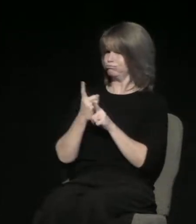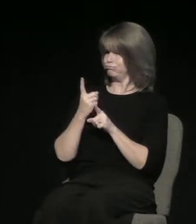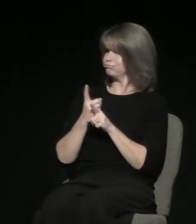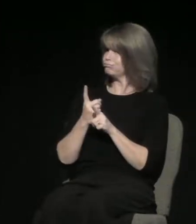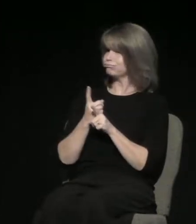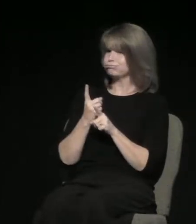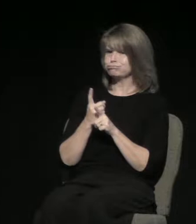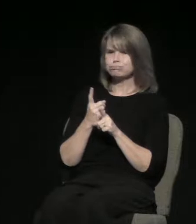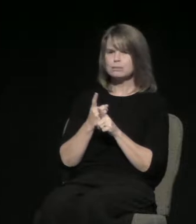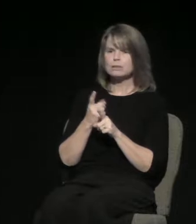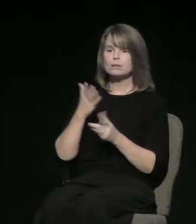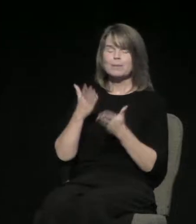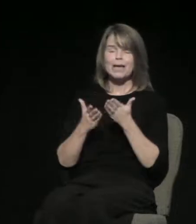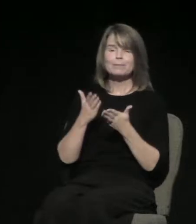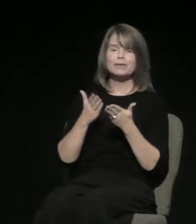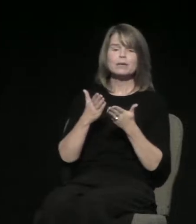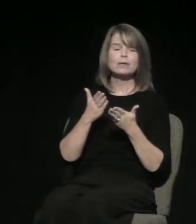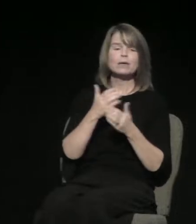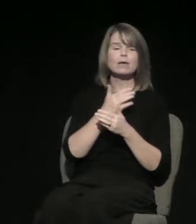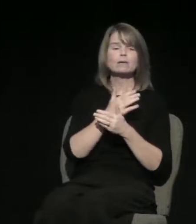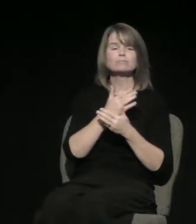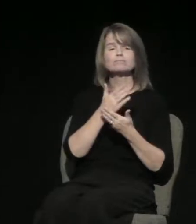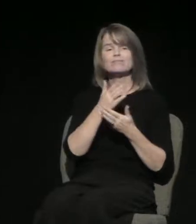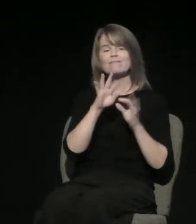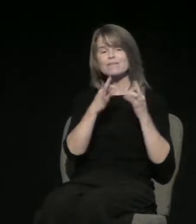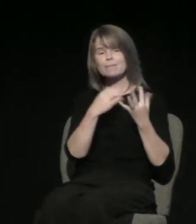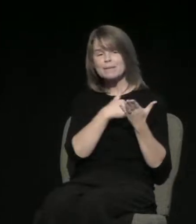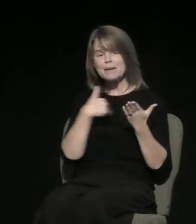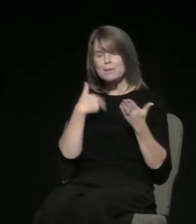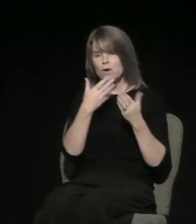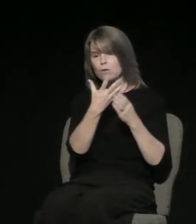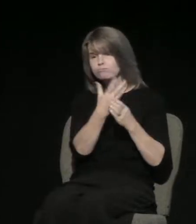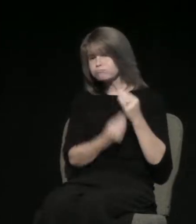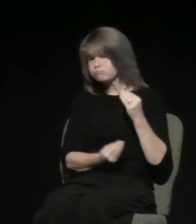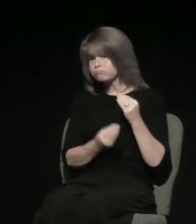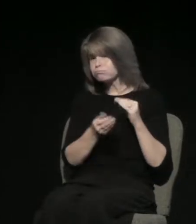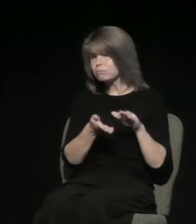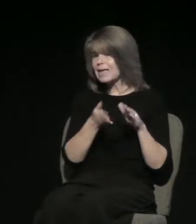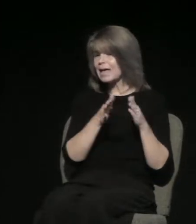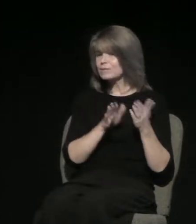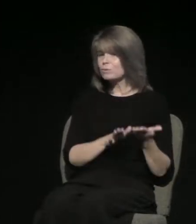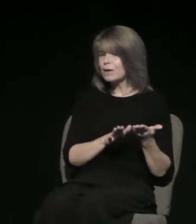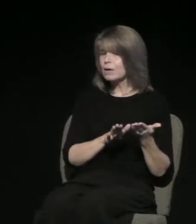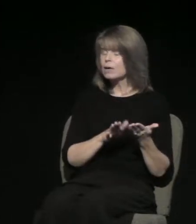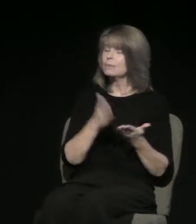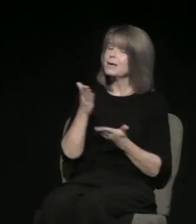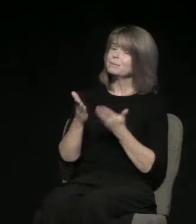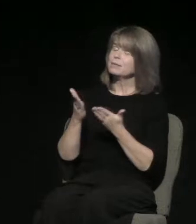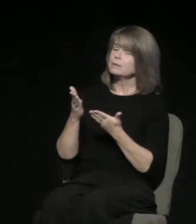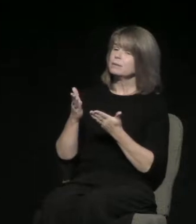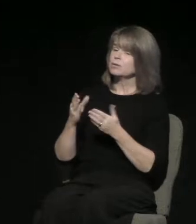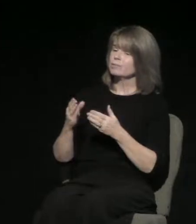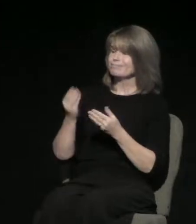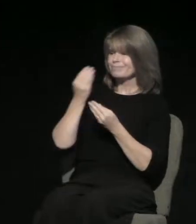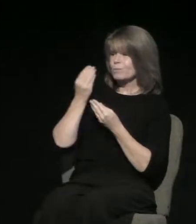Maybe Maybe The Loss Of A Family Member Maybe You've Been Told That You Have Cancer